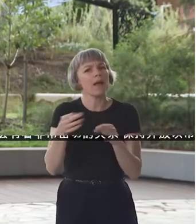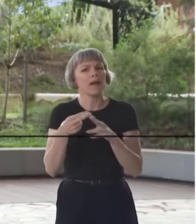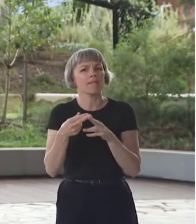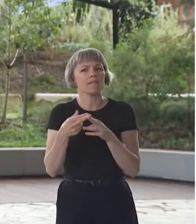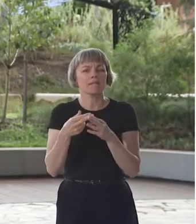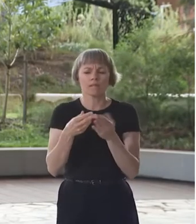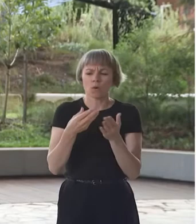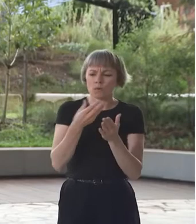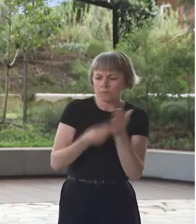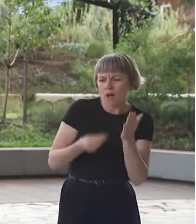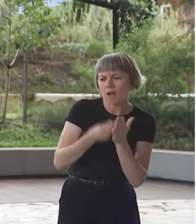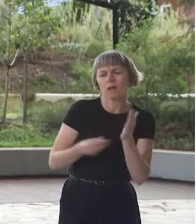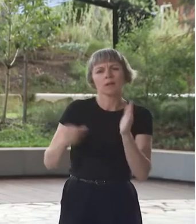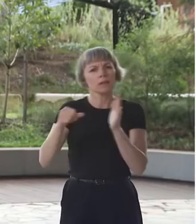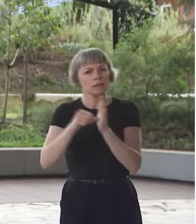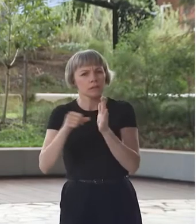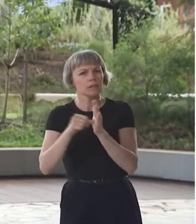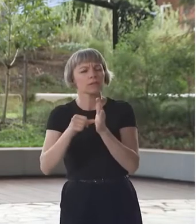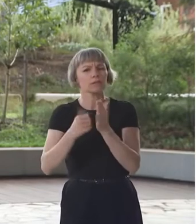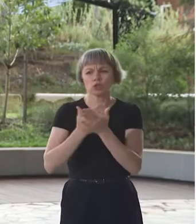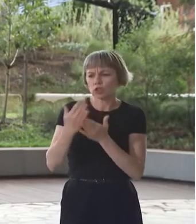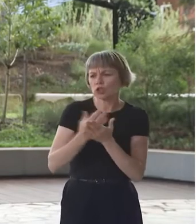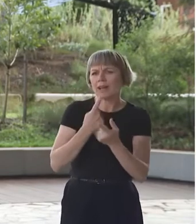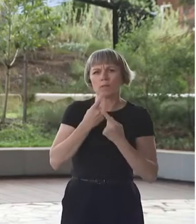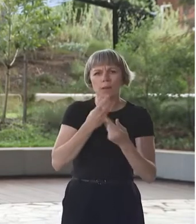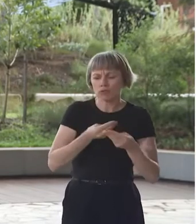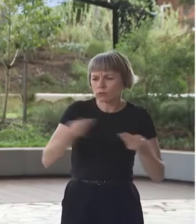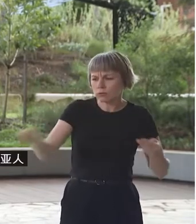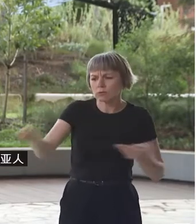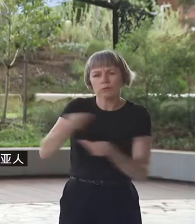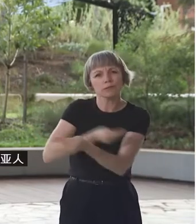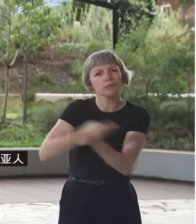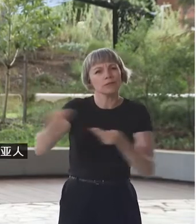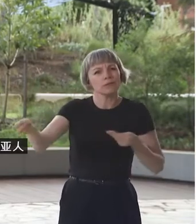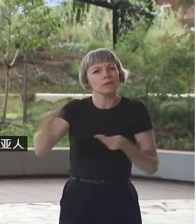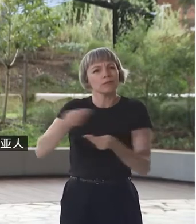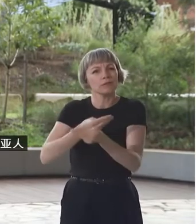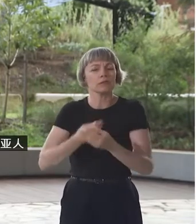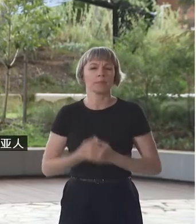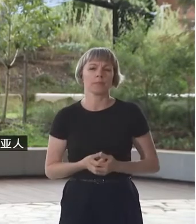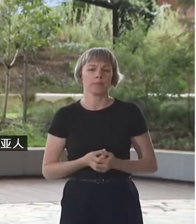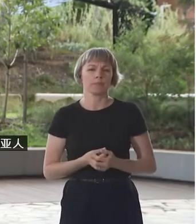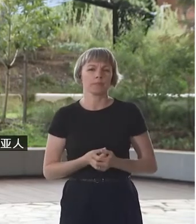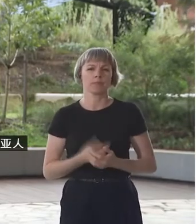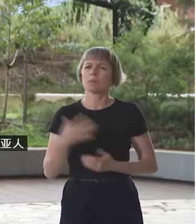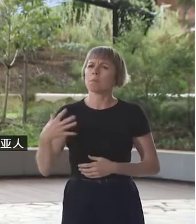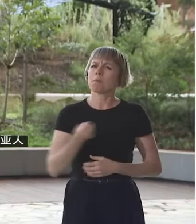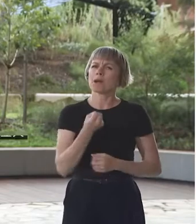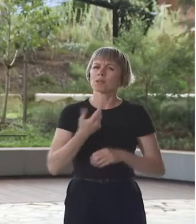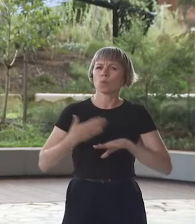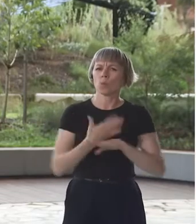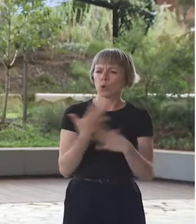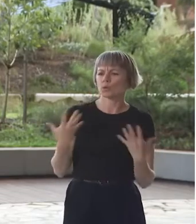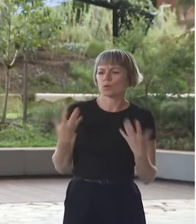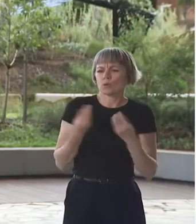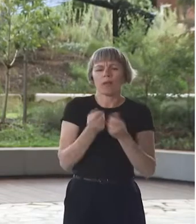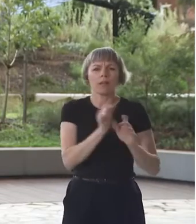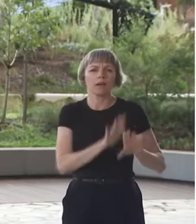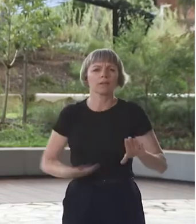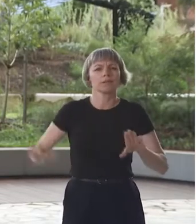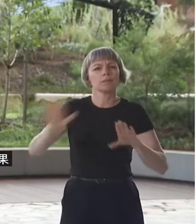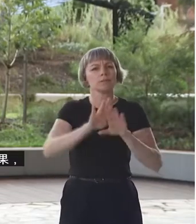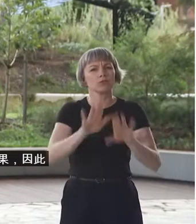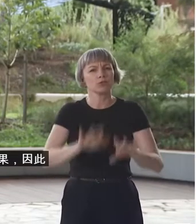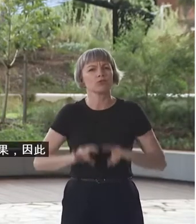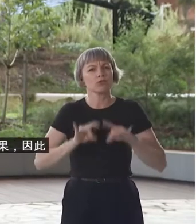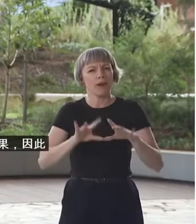so much information and helped each other get through. Ultimately, we're Australians first and foremost, and by working together, we'll get